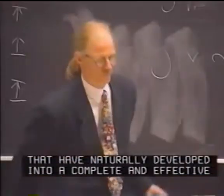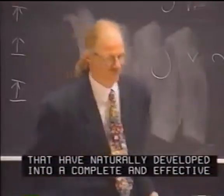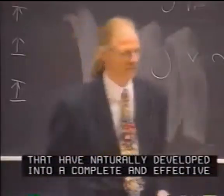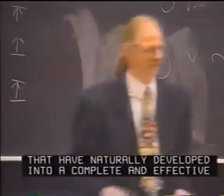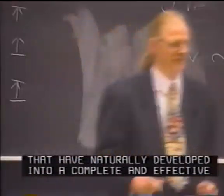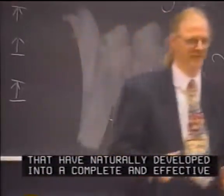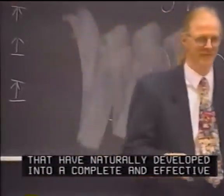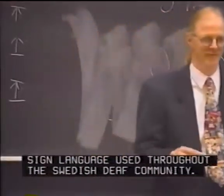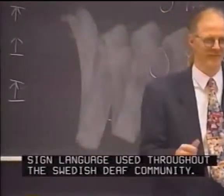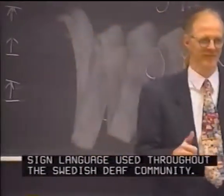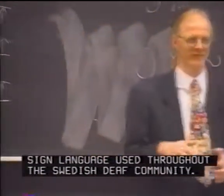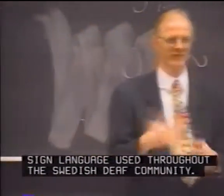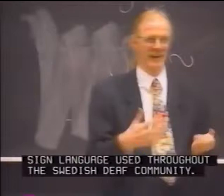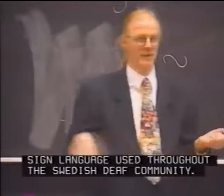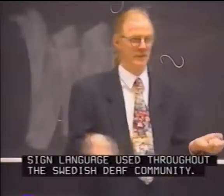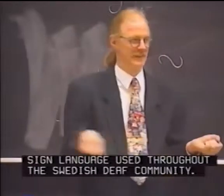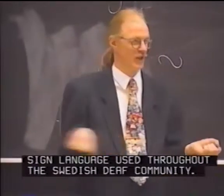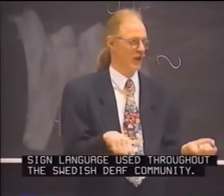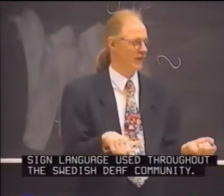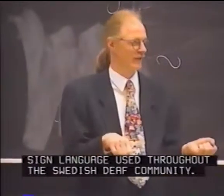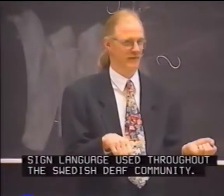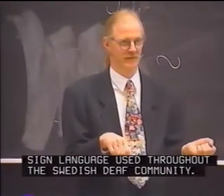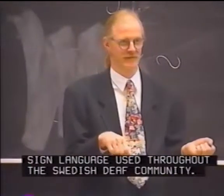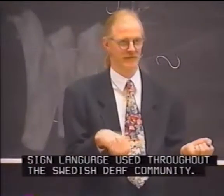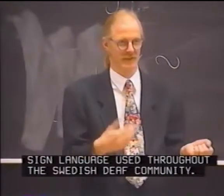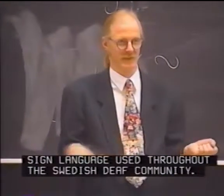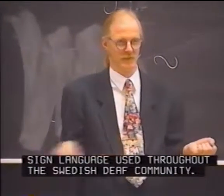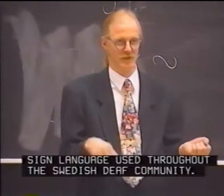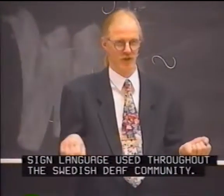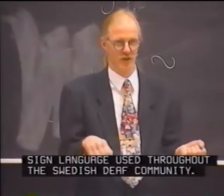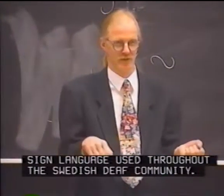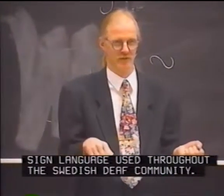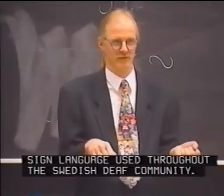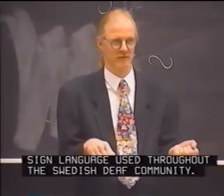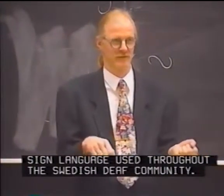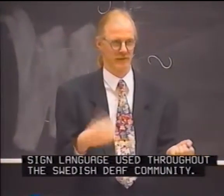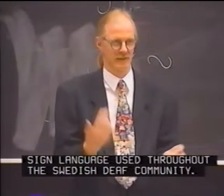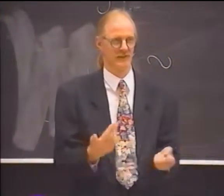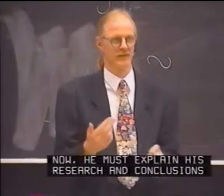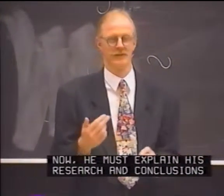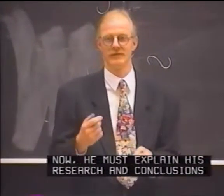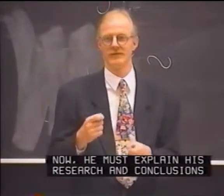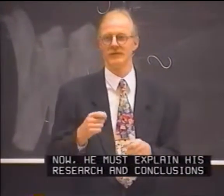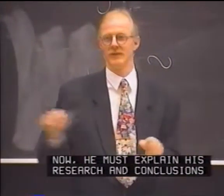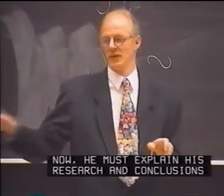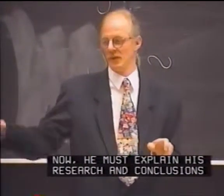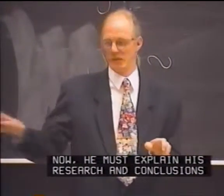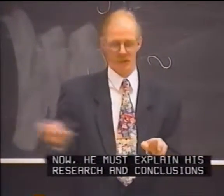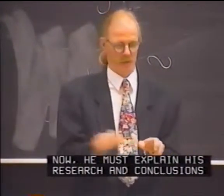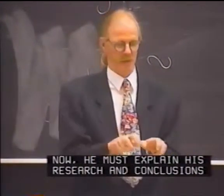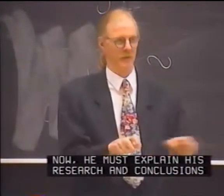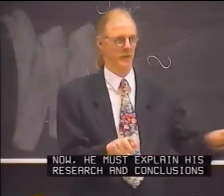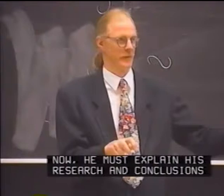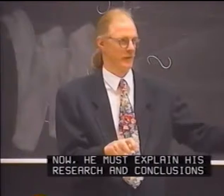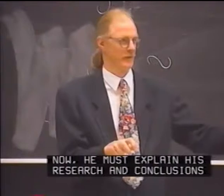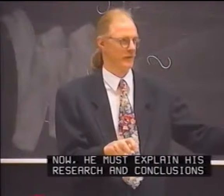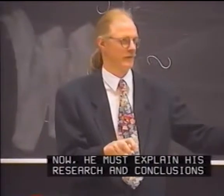and effective sign language used throughout the Swedish deaf community. Now he must explain his research and conclusions